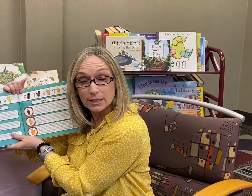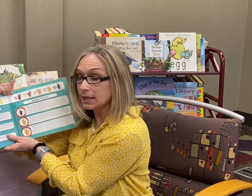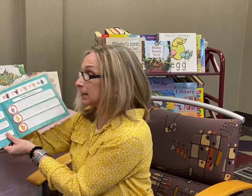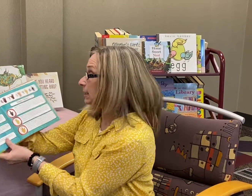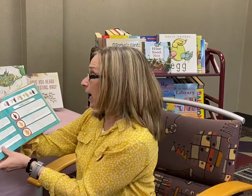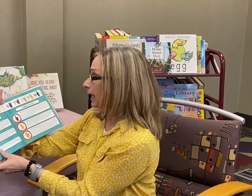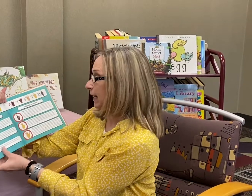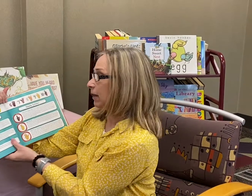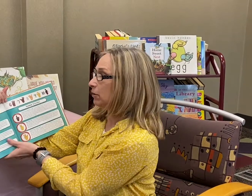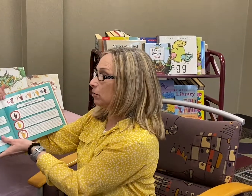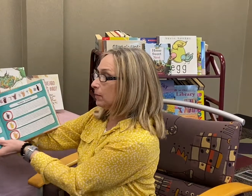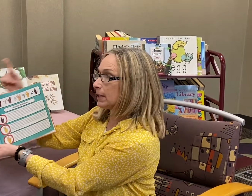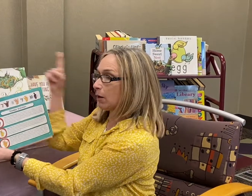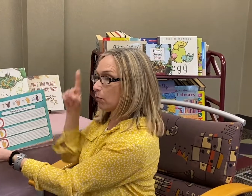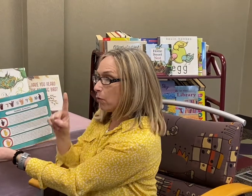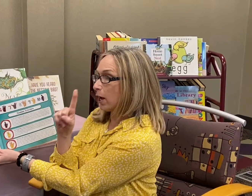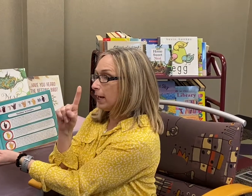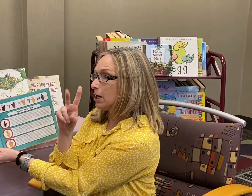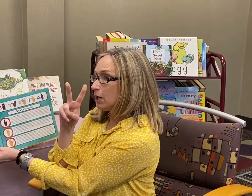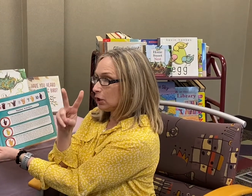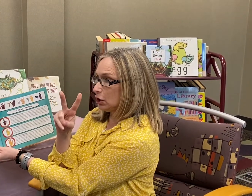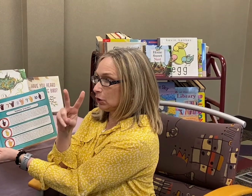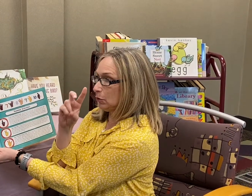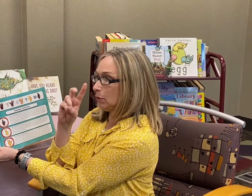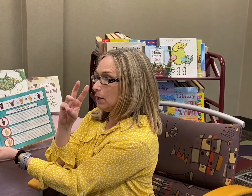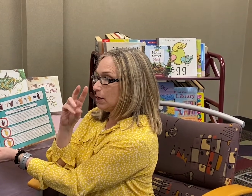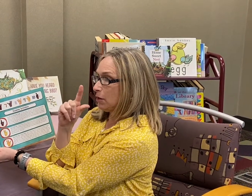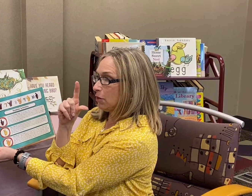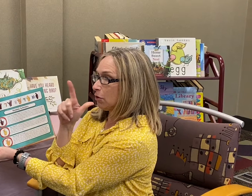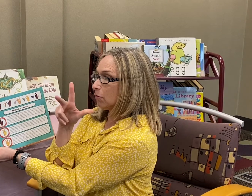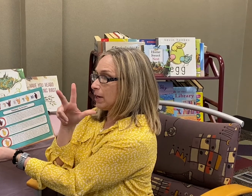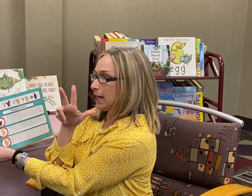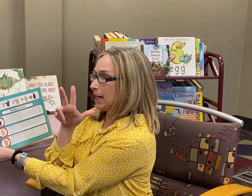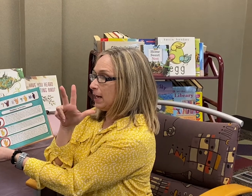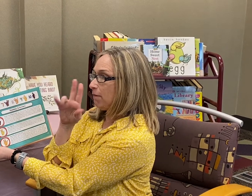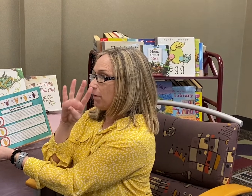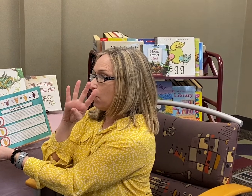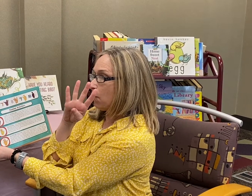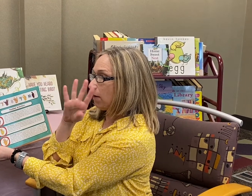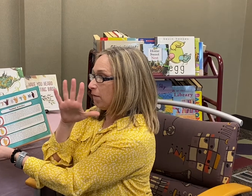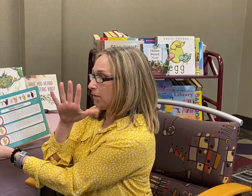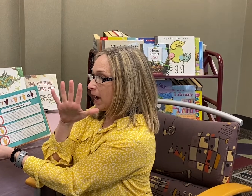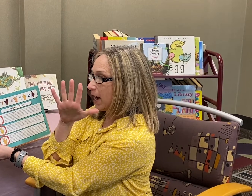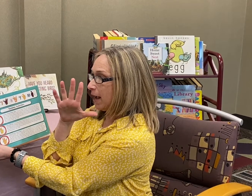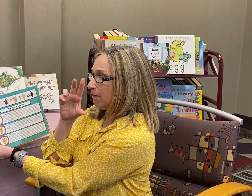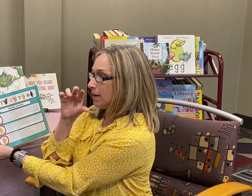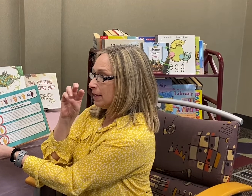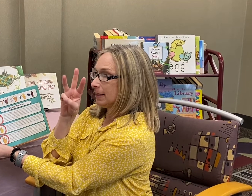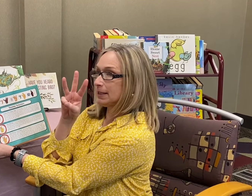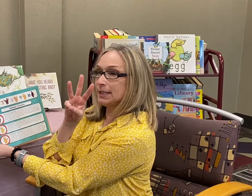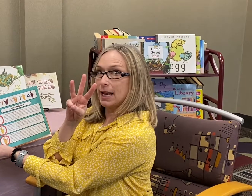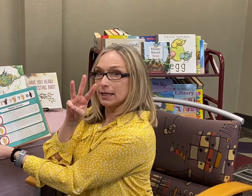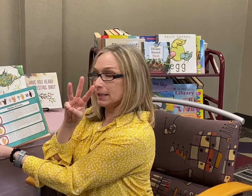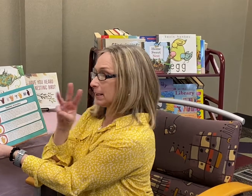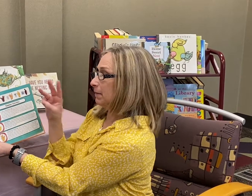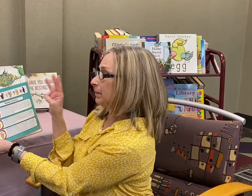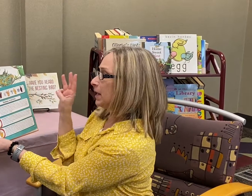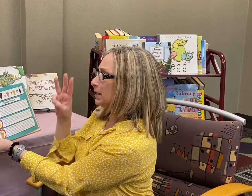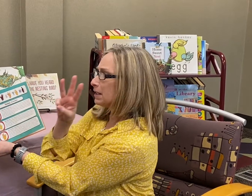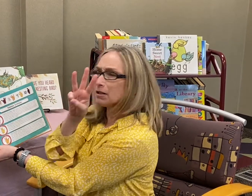in sign language, we would say 1, 2, 3, 4, 5, 6. That doesn't look